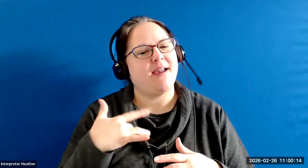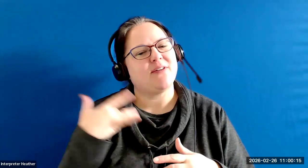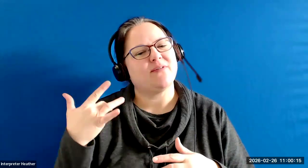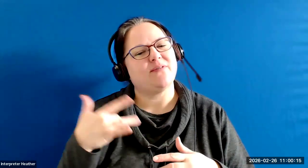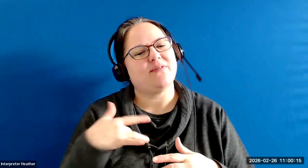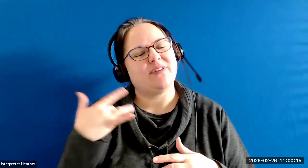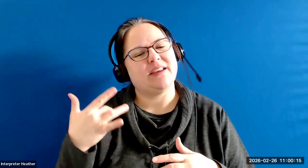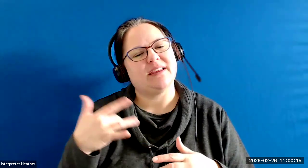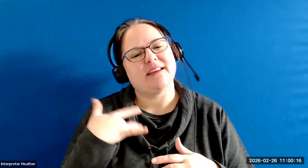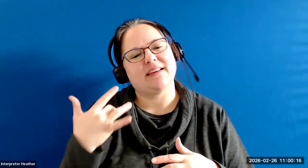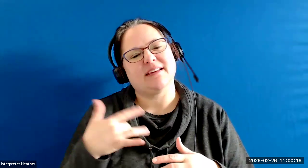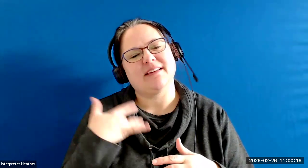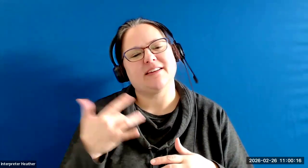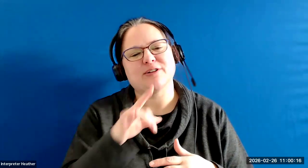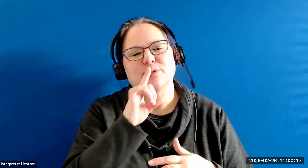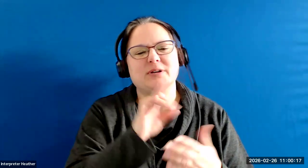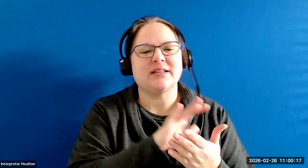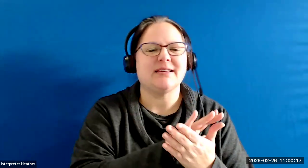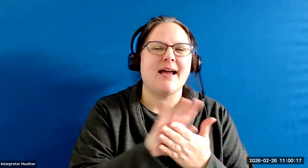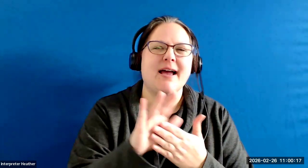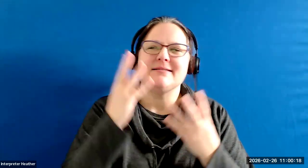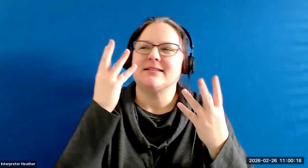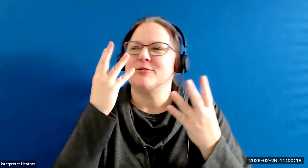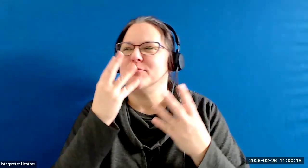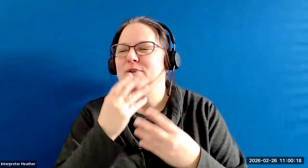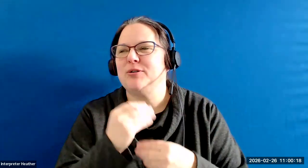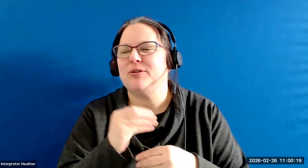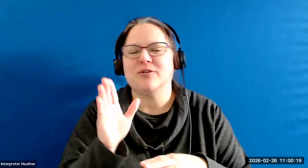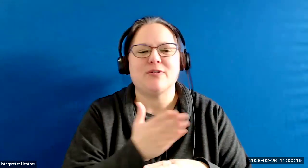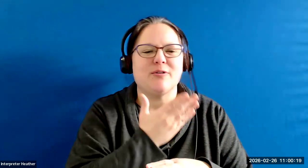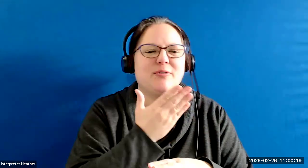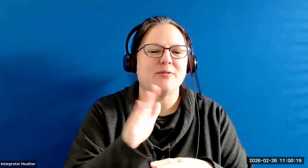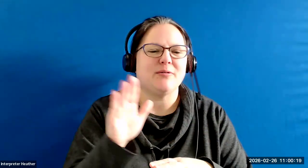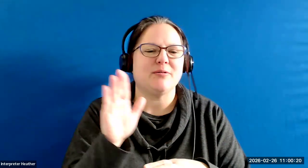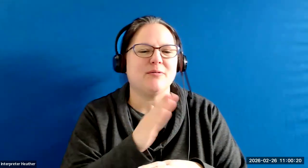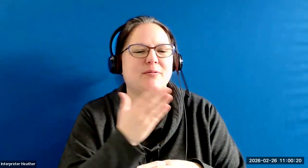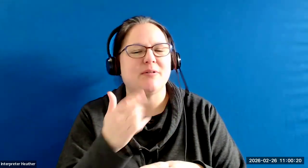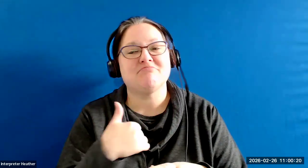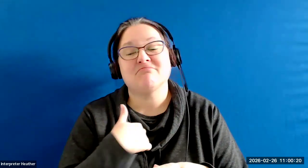in a beat-up guitar case. And so